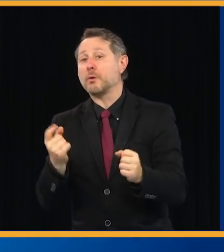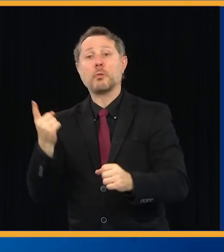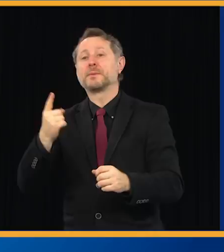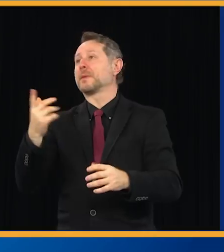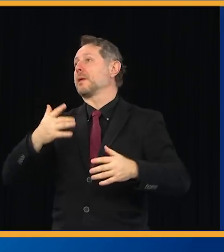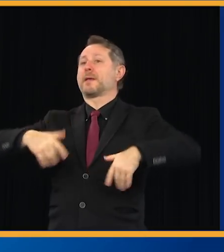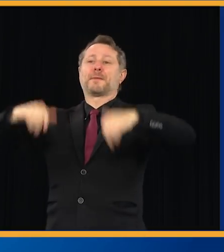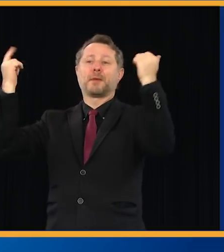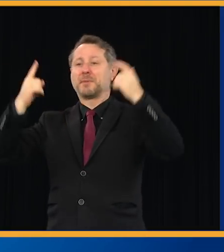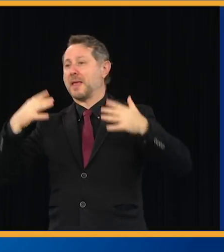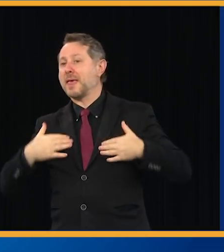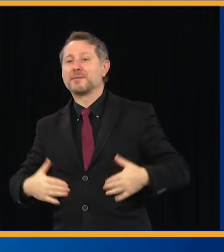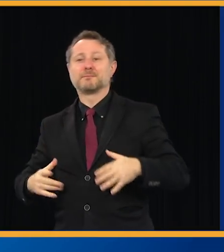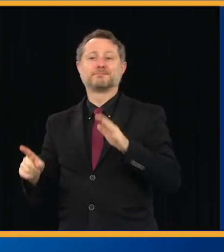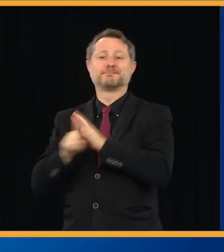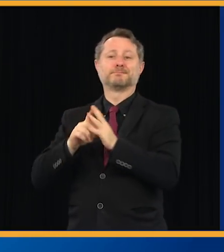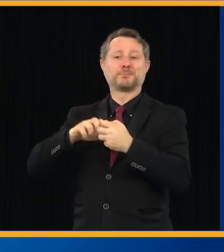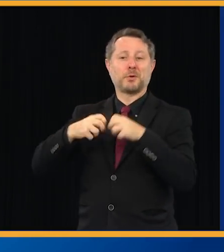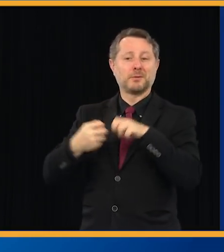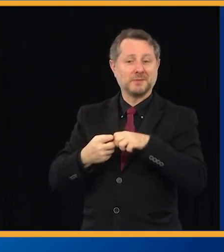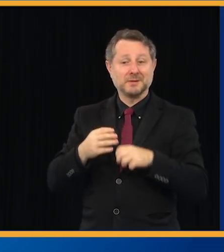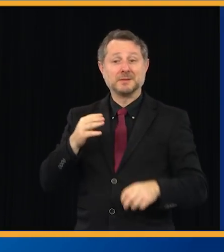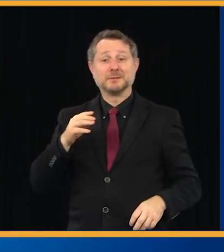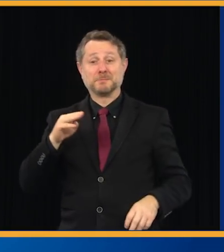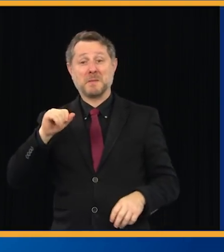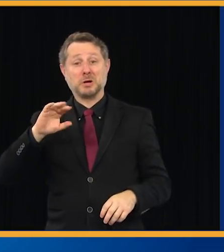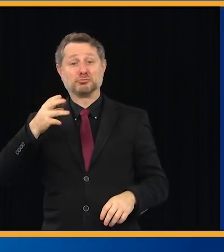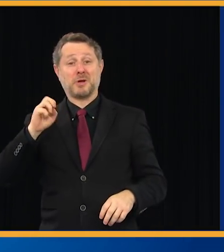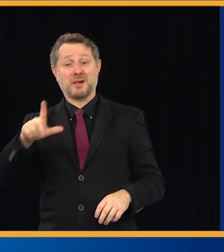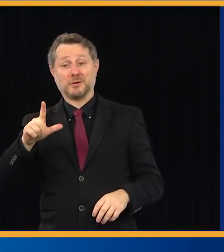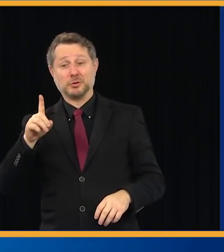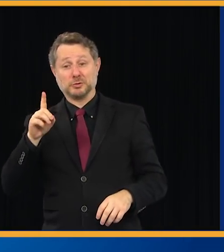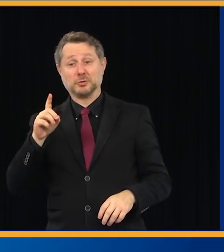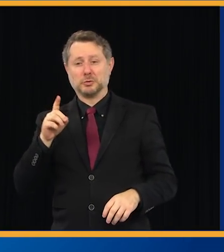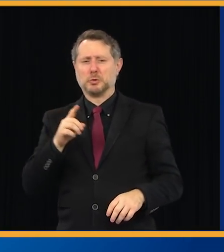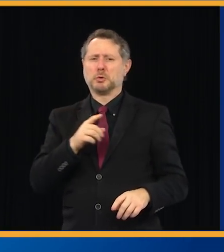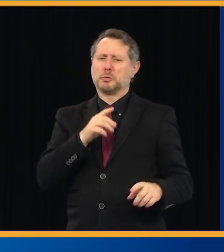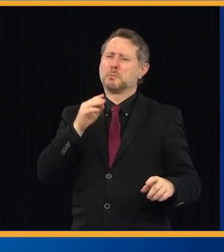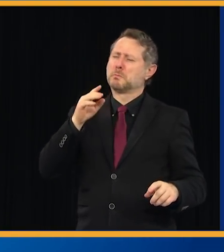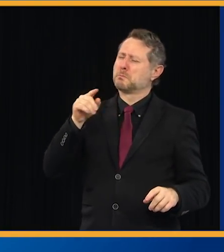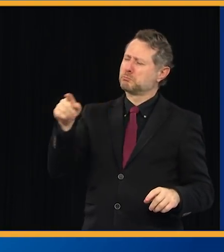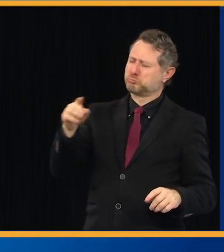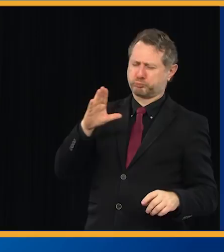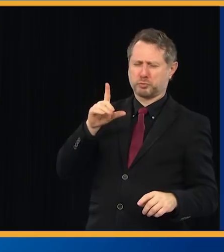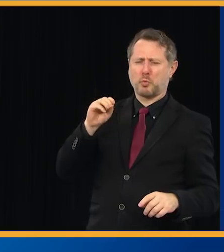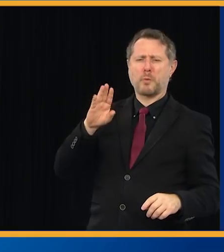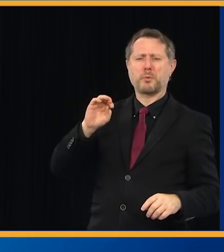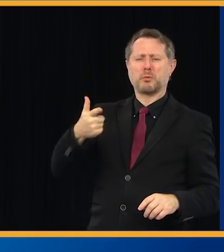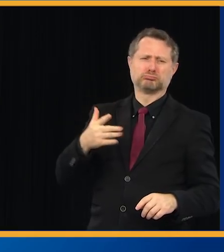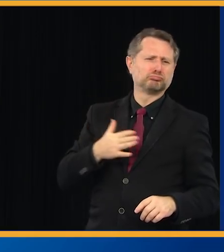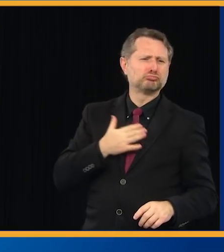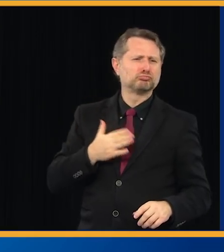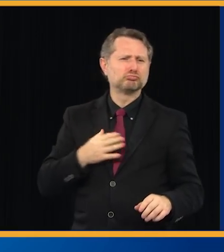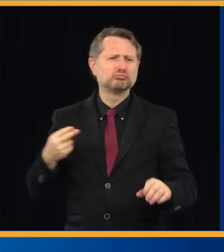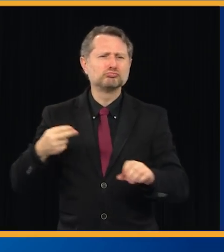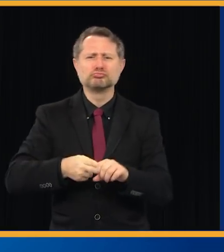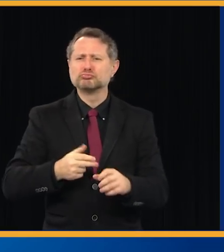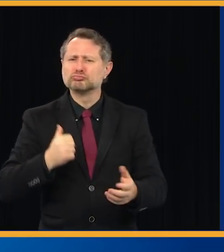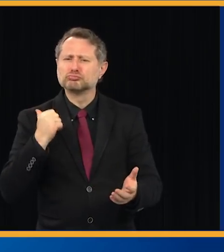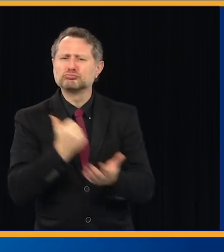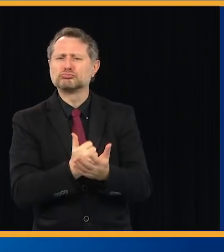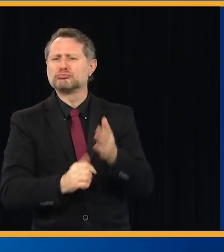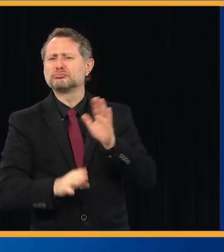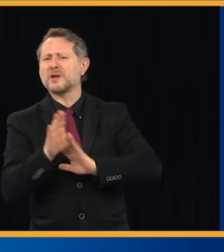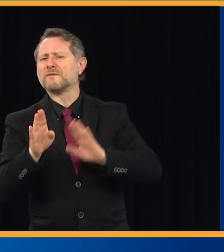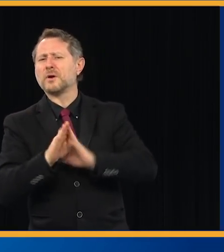has generously said that he would work with us and use his philanthropy to develop that testing and tracing. And then